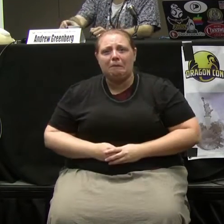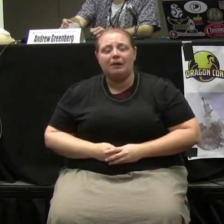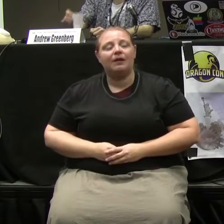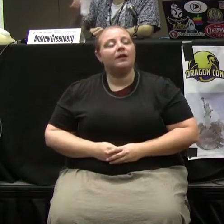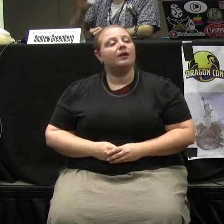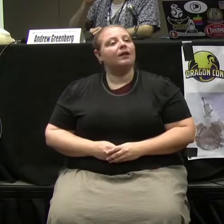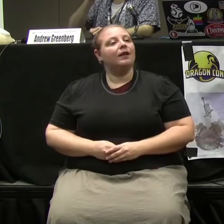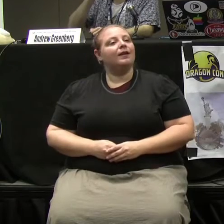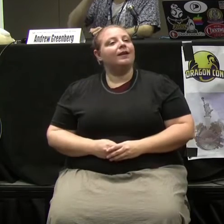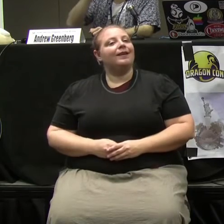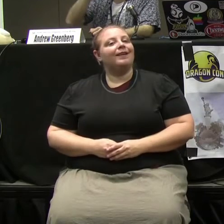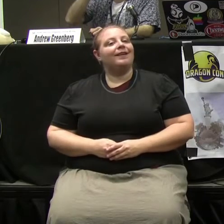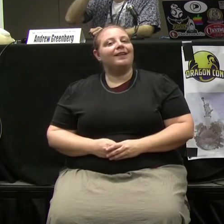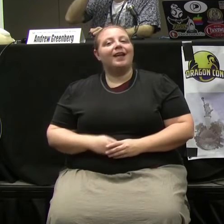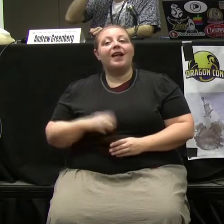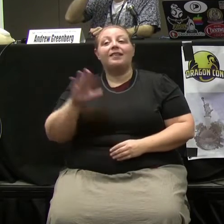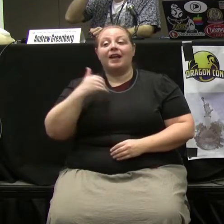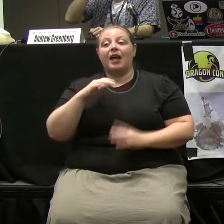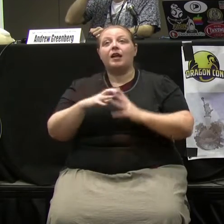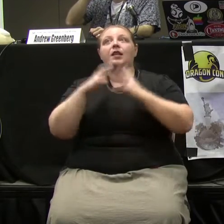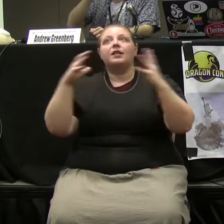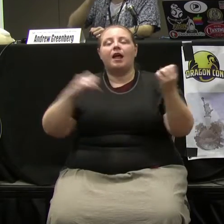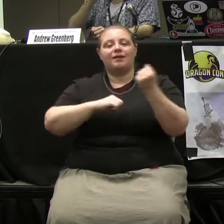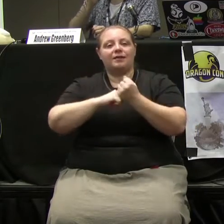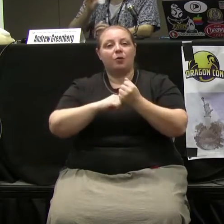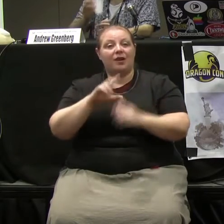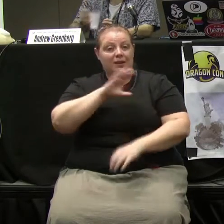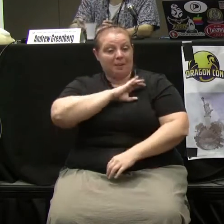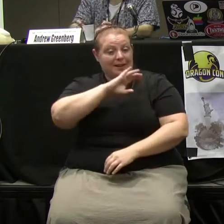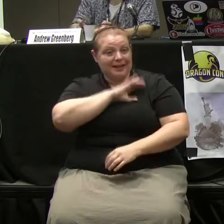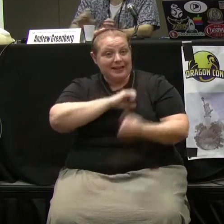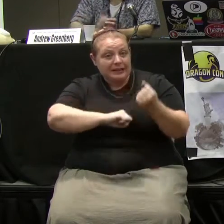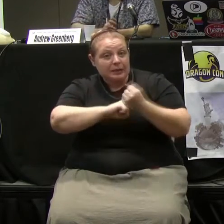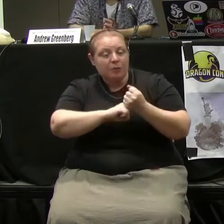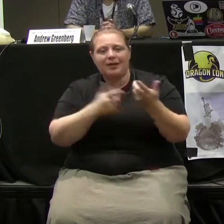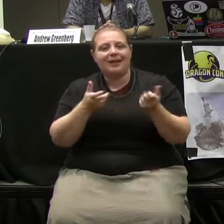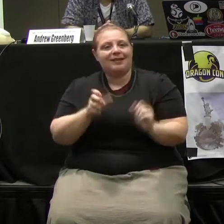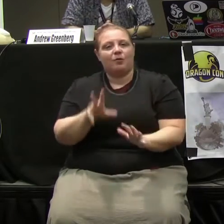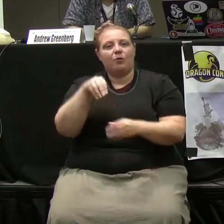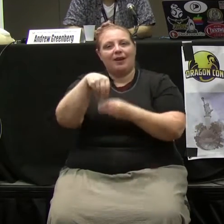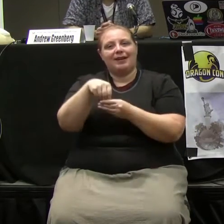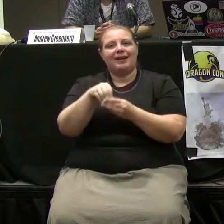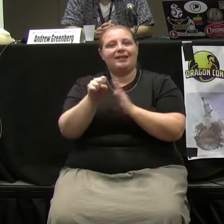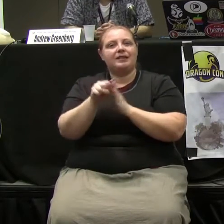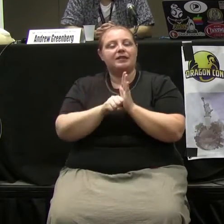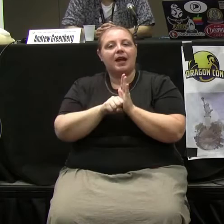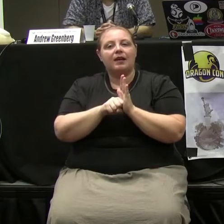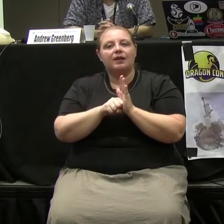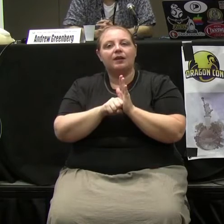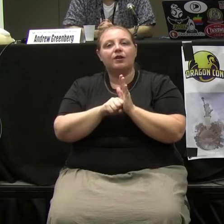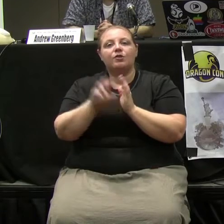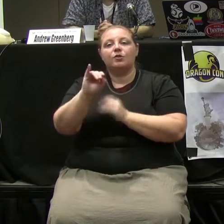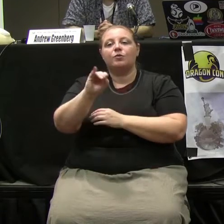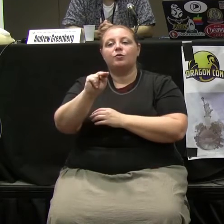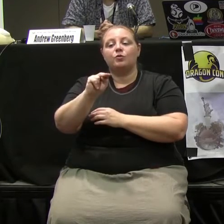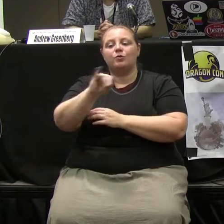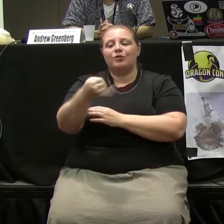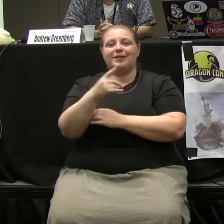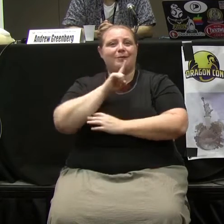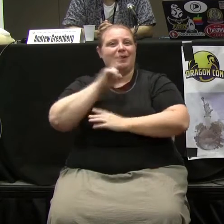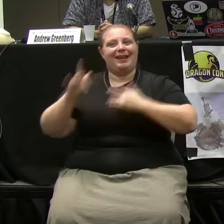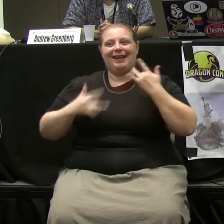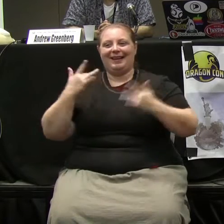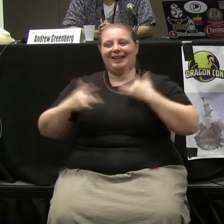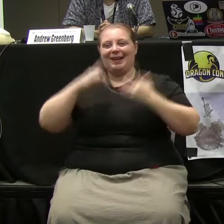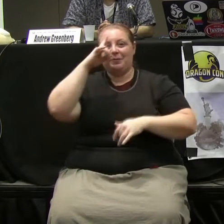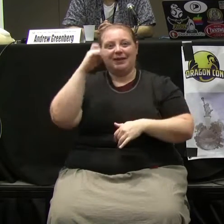And they had a lot of support. The police chiefs were in support of this. They didn't want these devices in their states. So New Jersey was really excited because